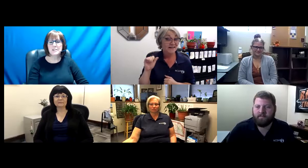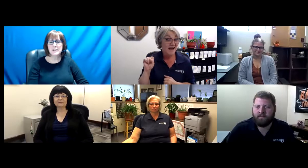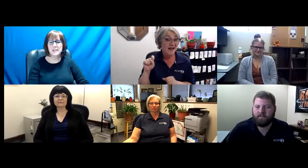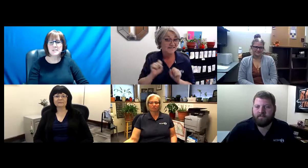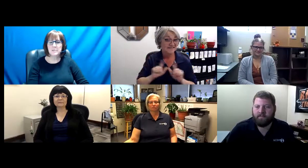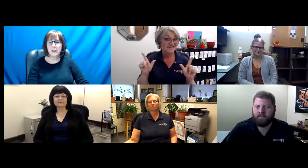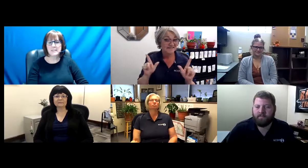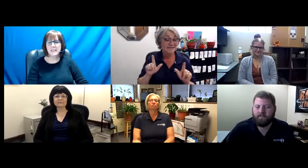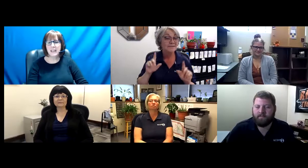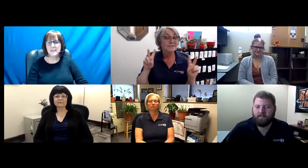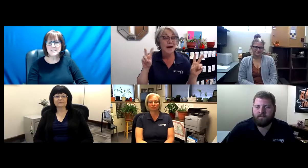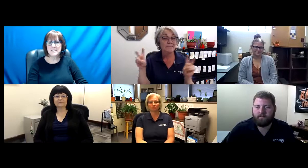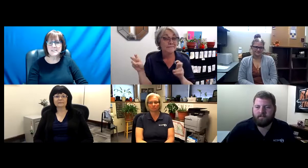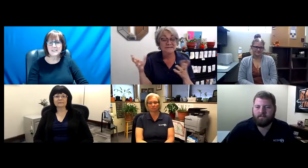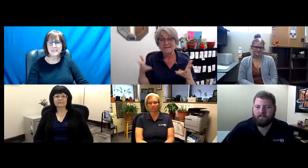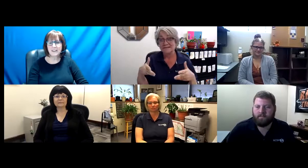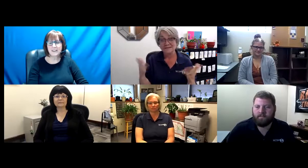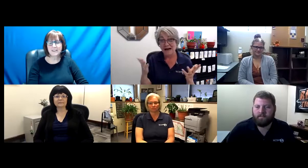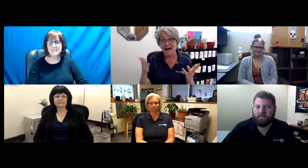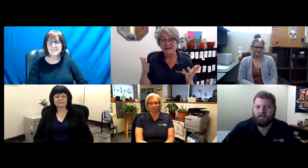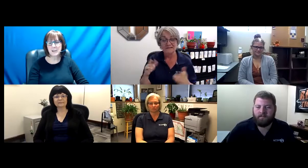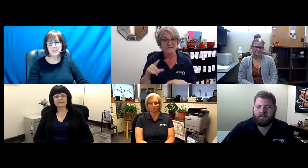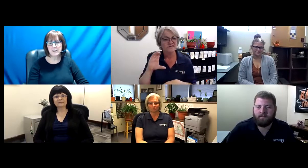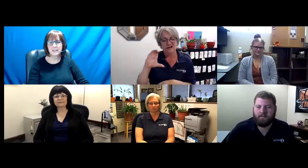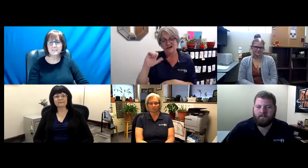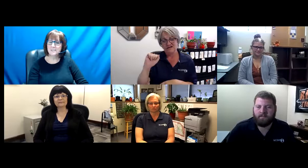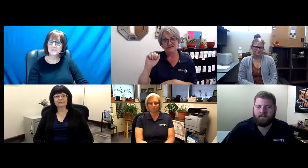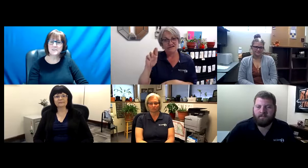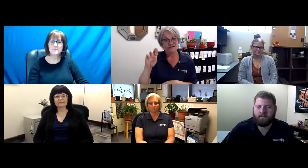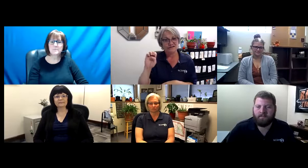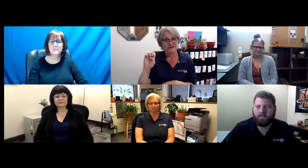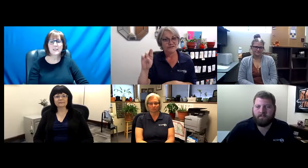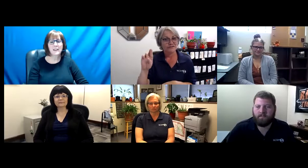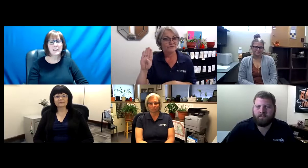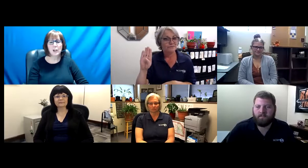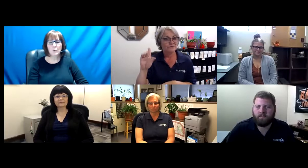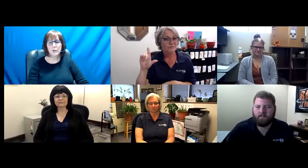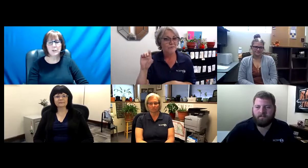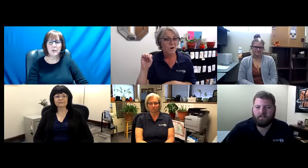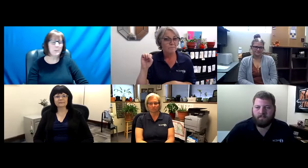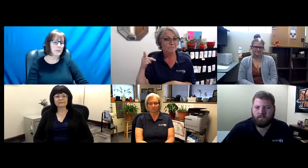Today's podcast topic is career